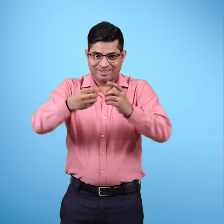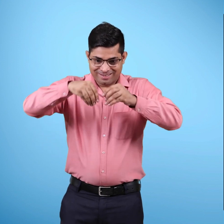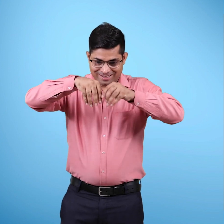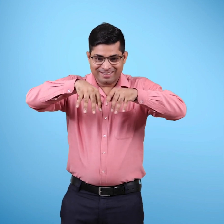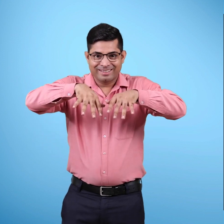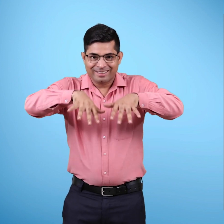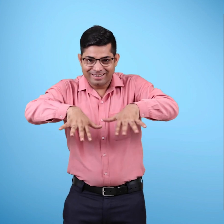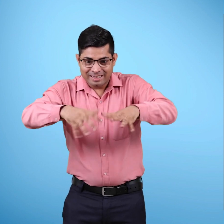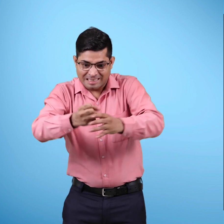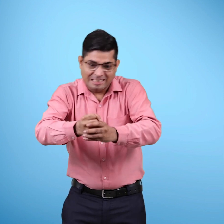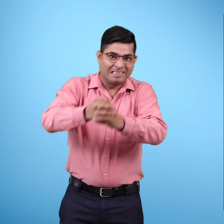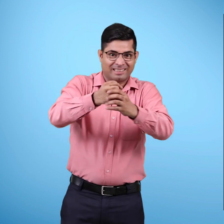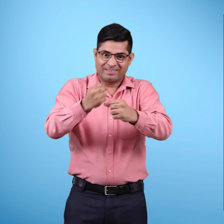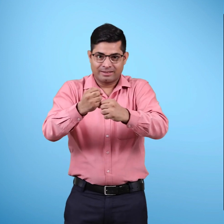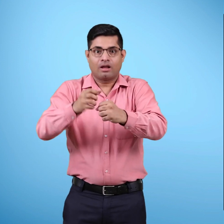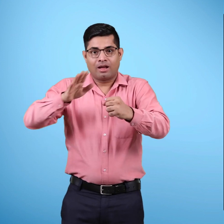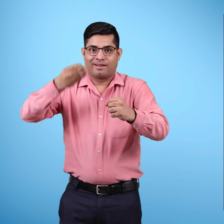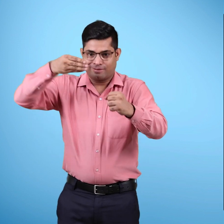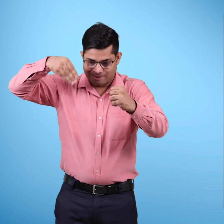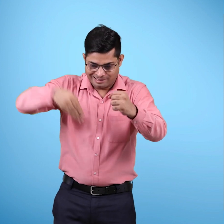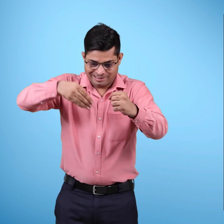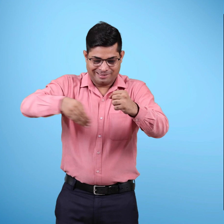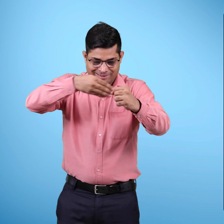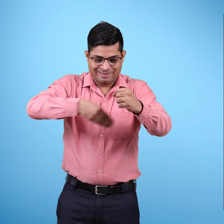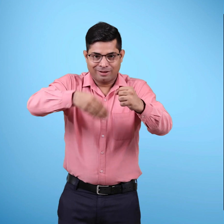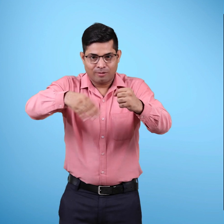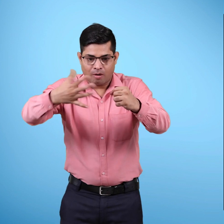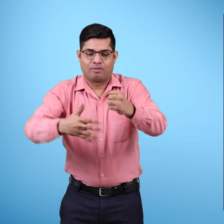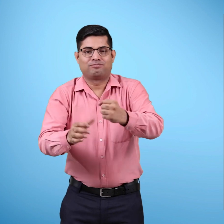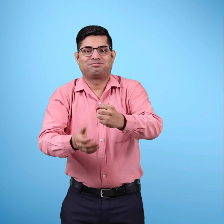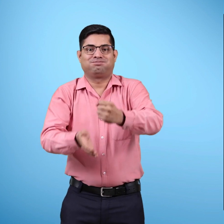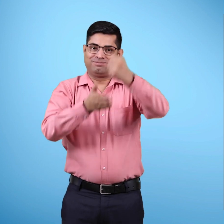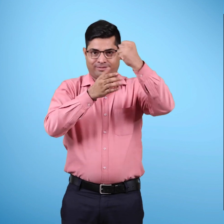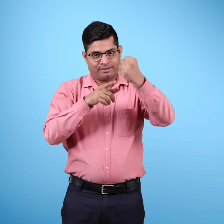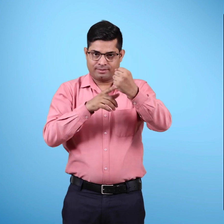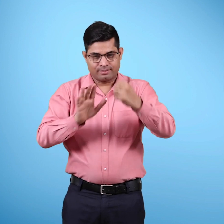we could not pull out the plants from the soil, right? We dug them out.